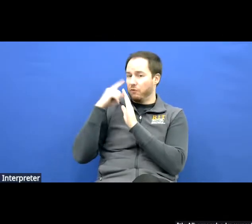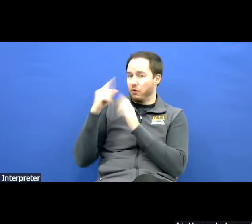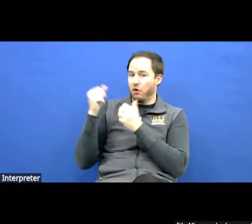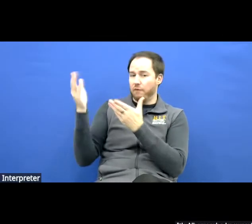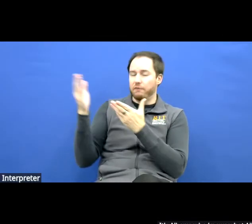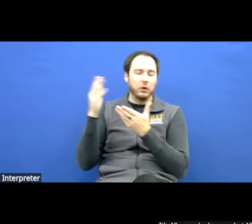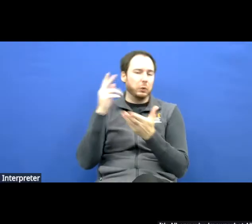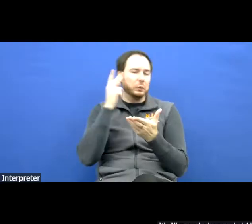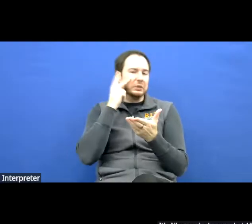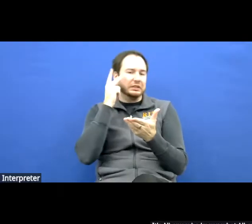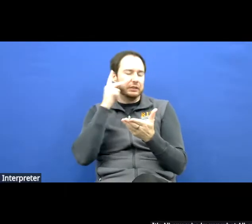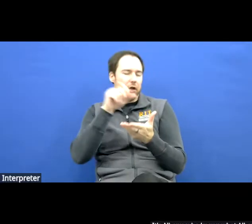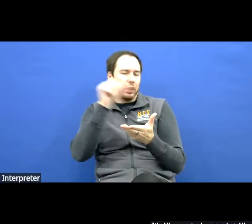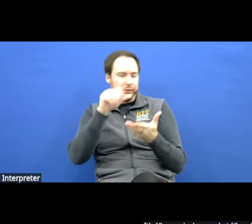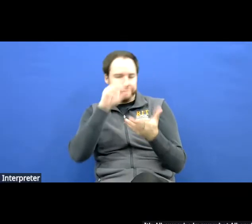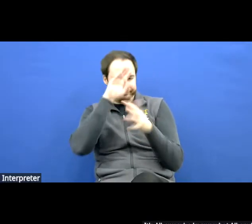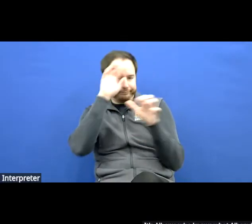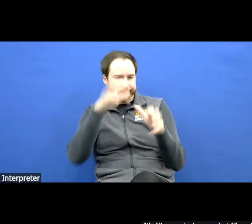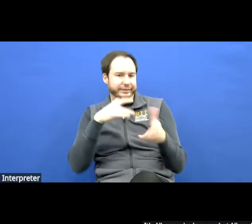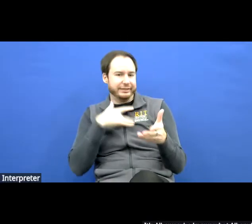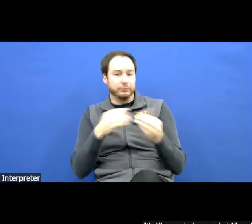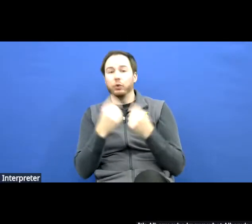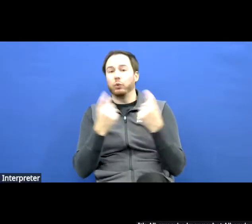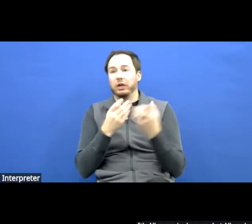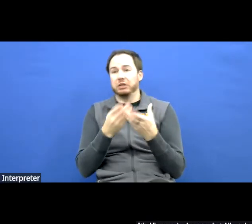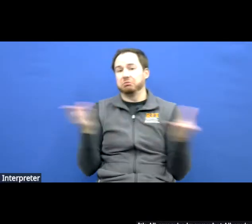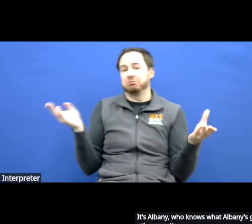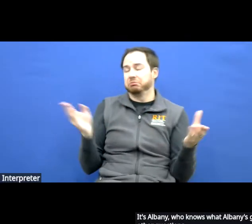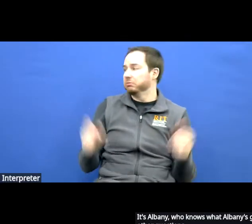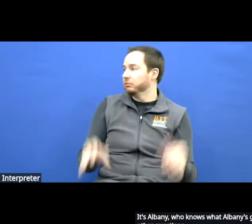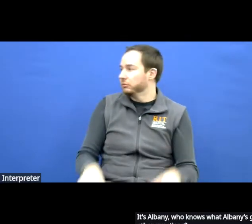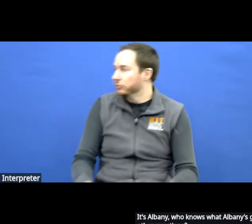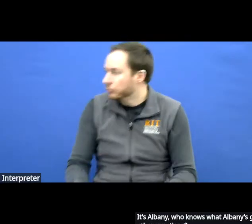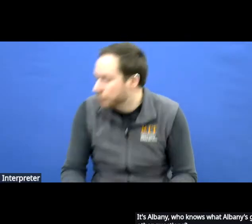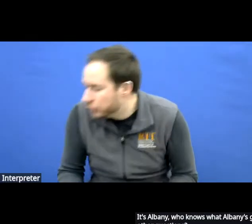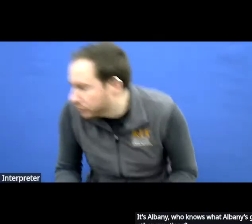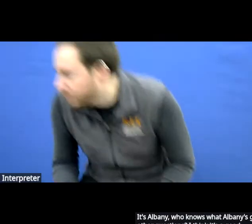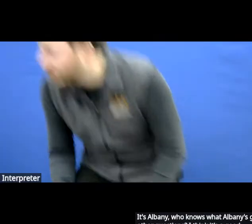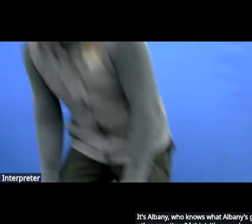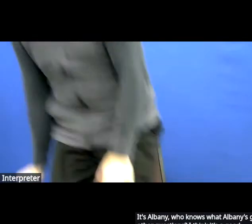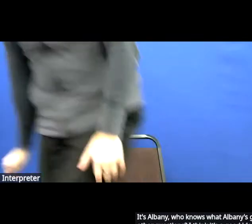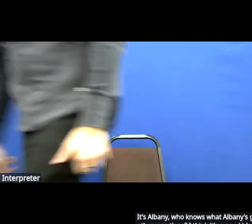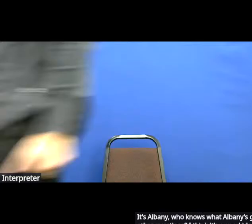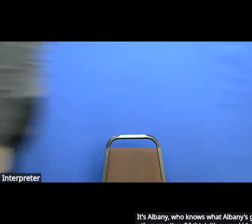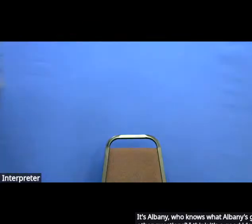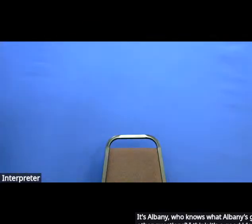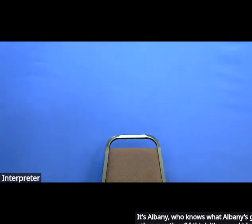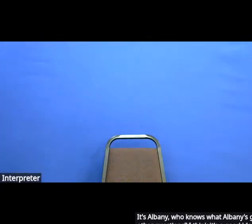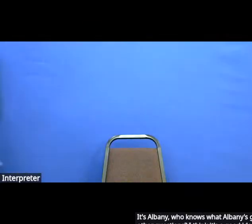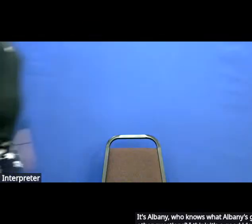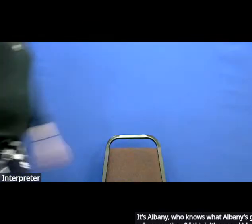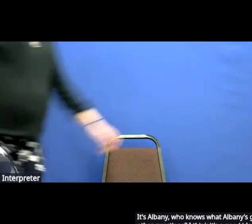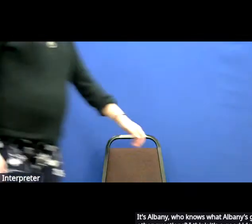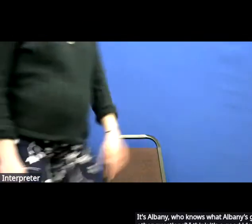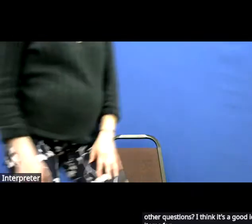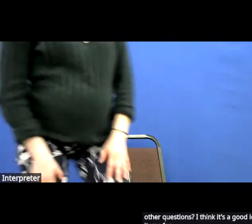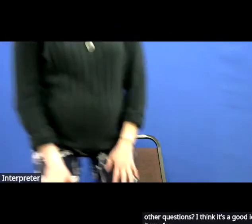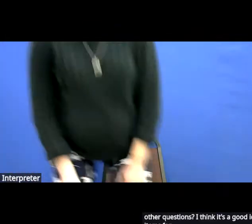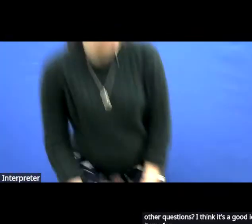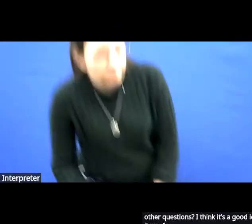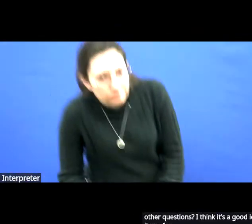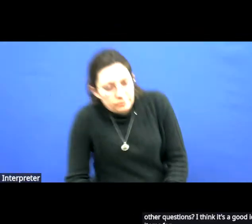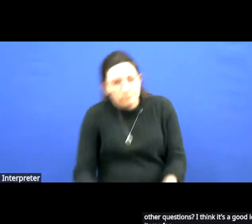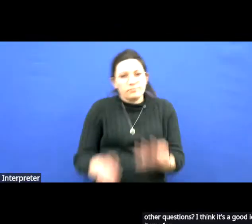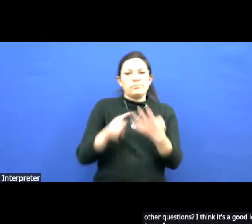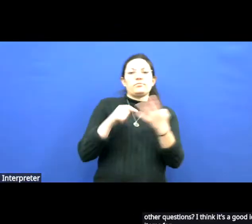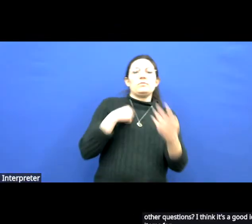shot. So any other questions? I think it's a good idea to have the baseline of protectable items for